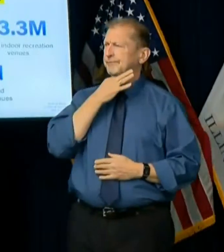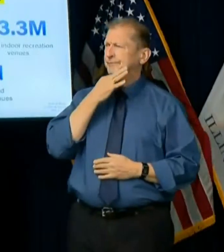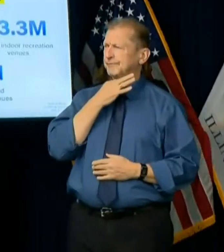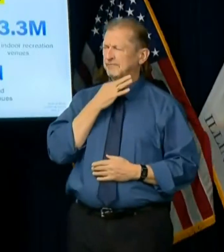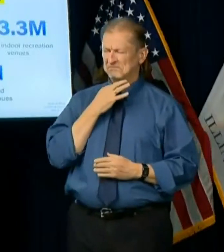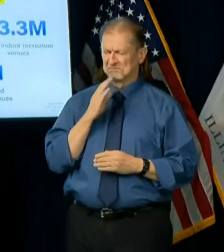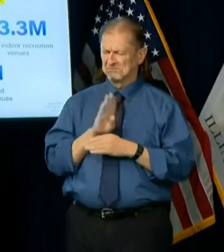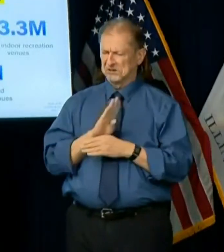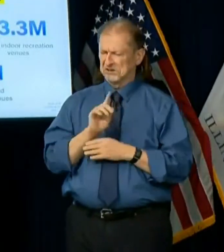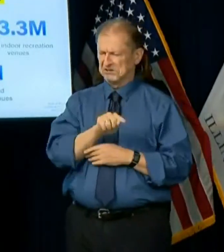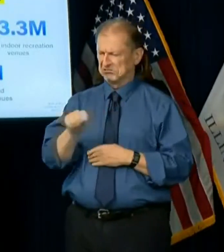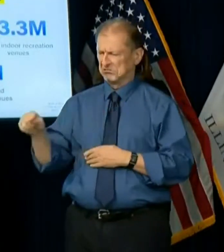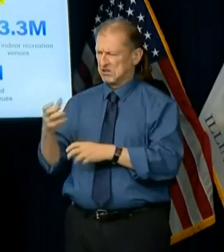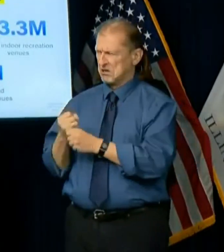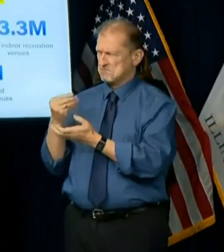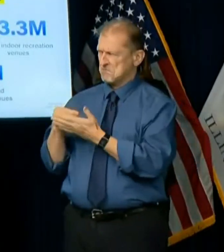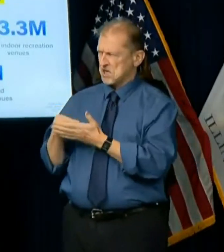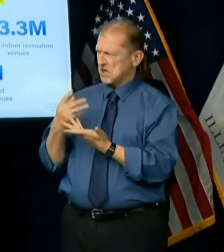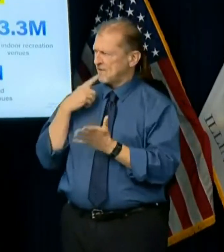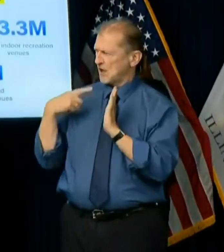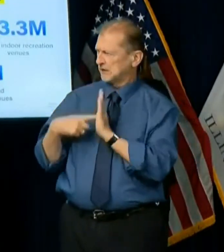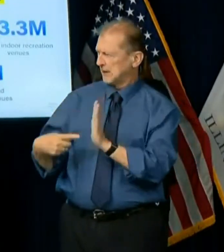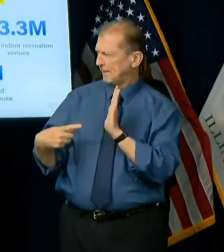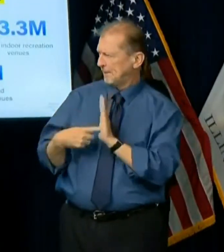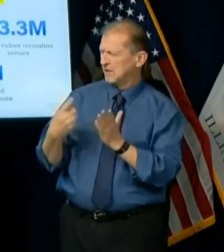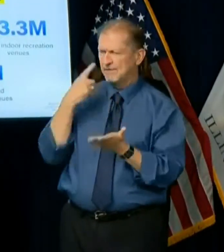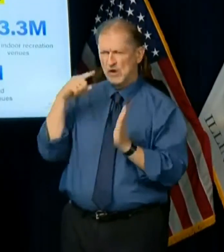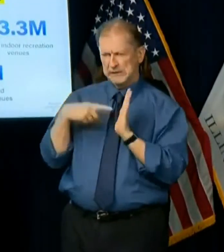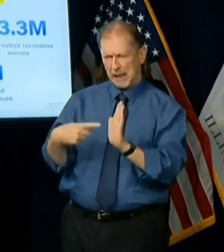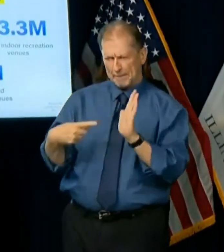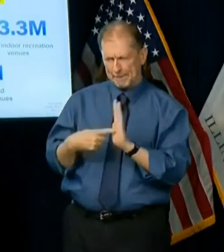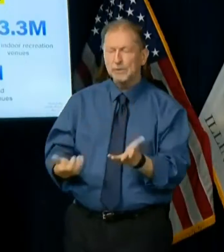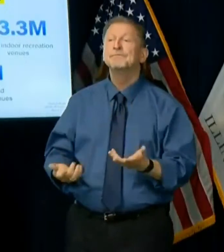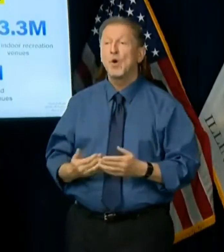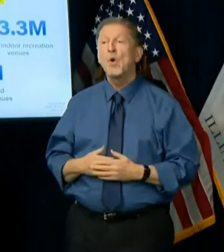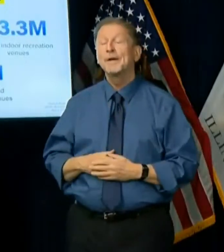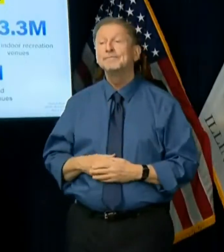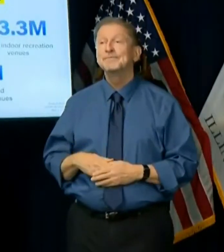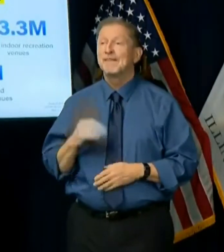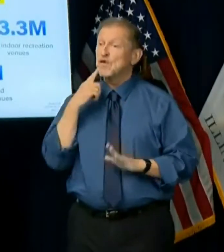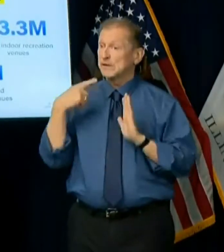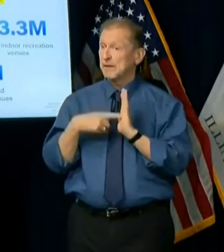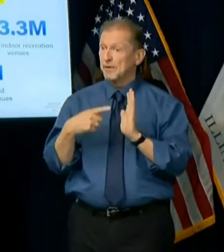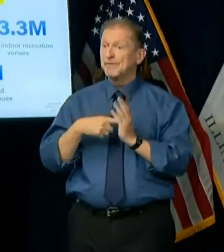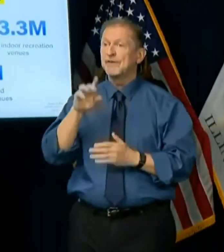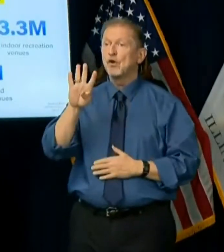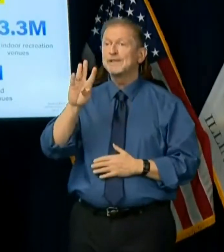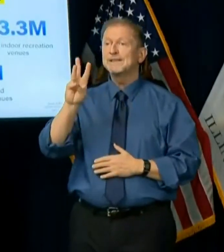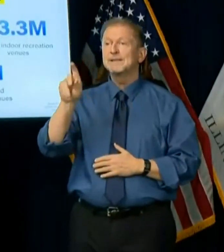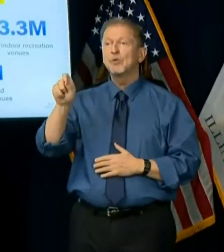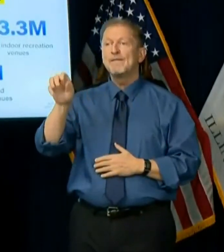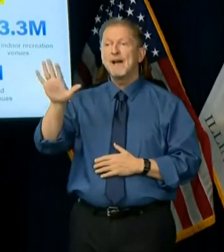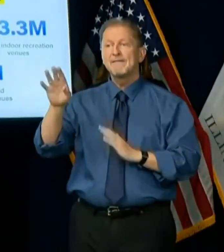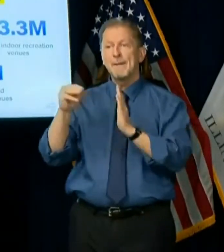these grants so far, here are some of them. $46.5 million